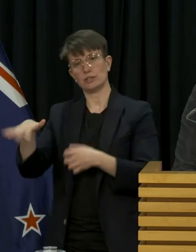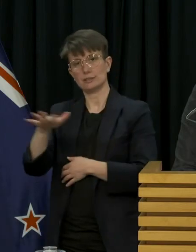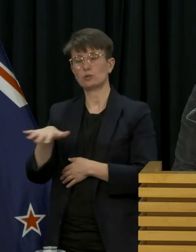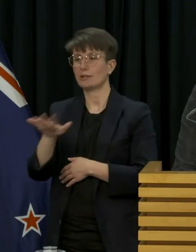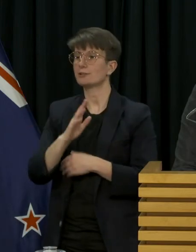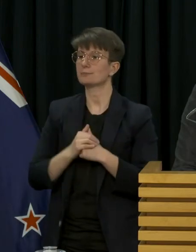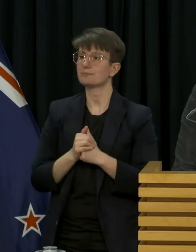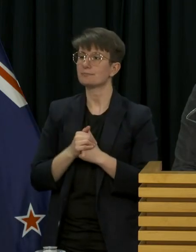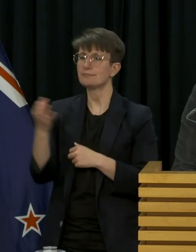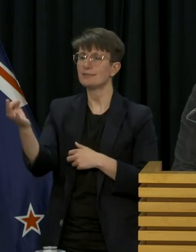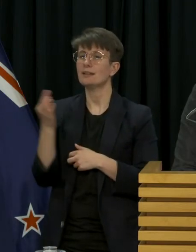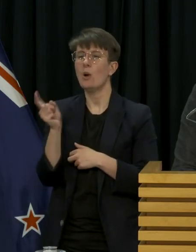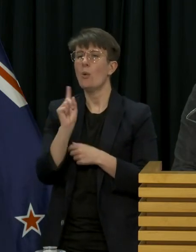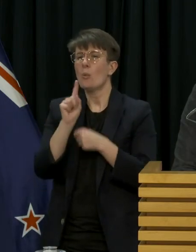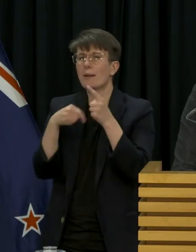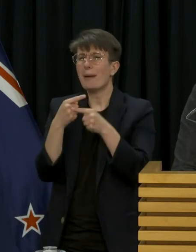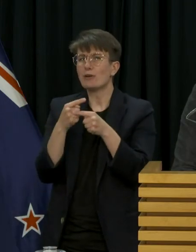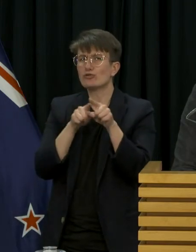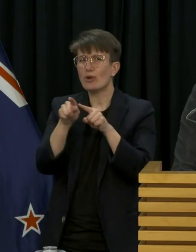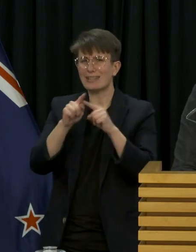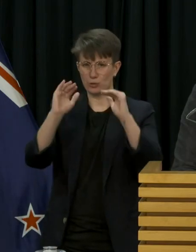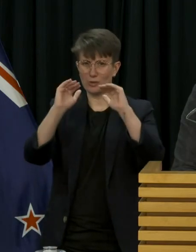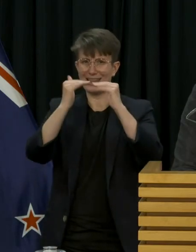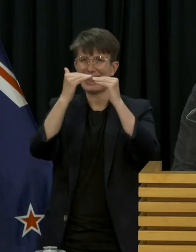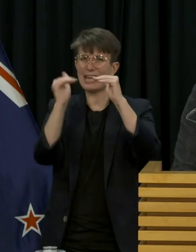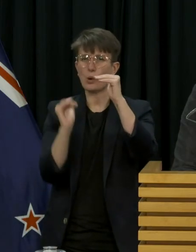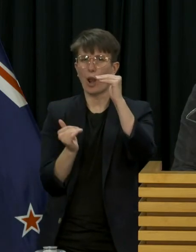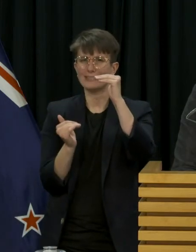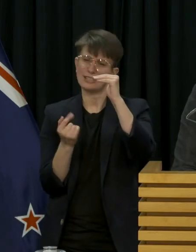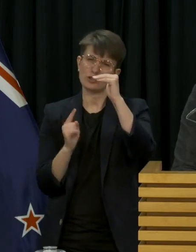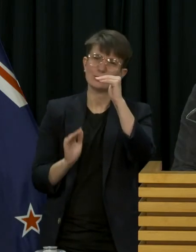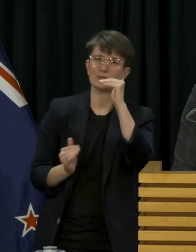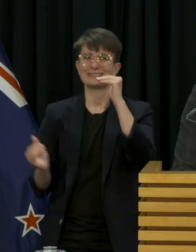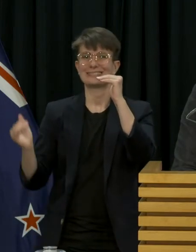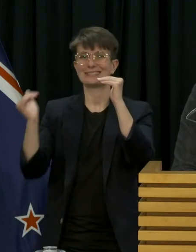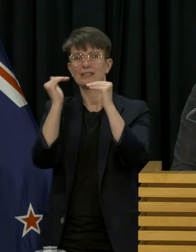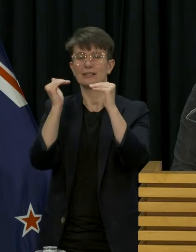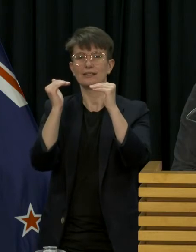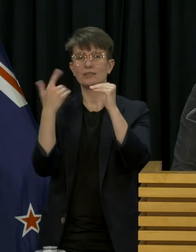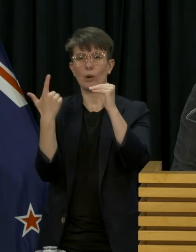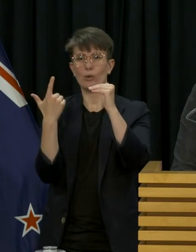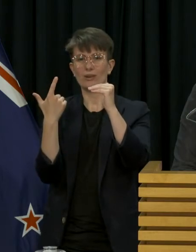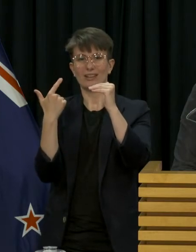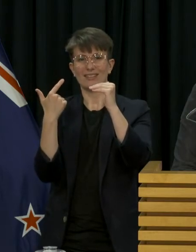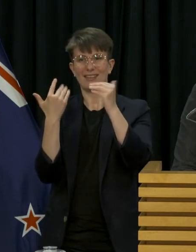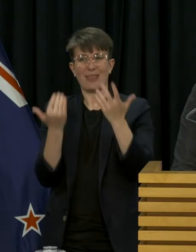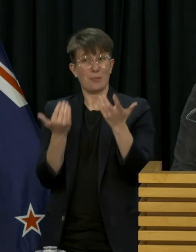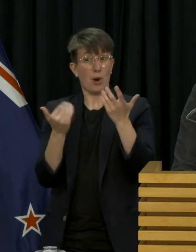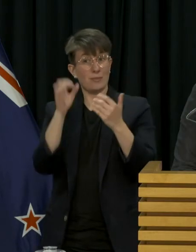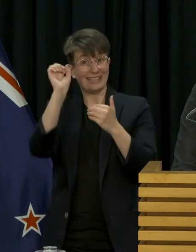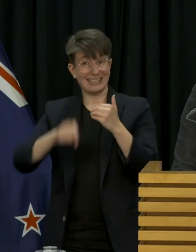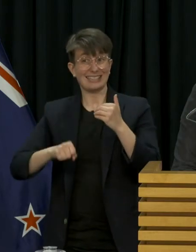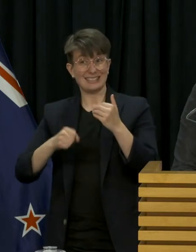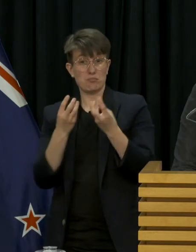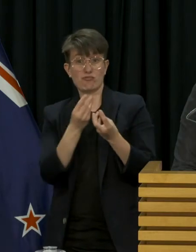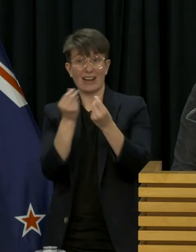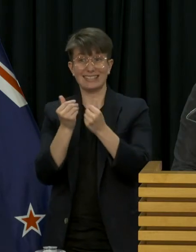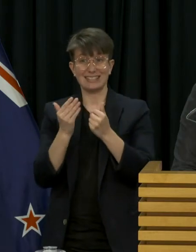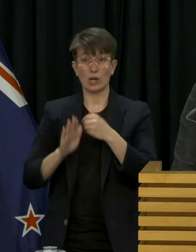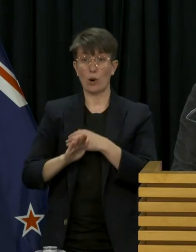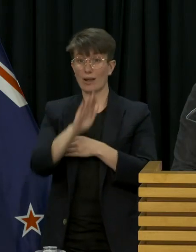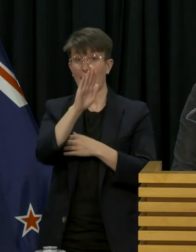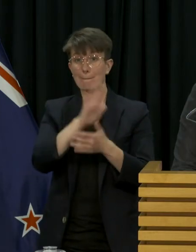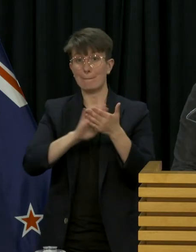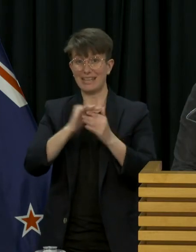Address the inequality specifically, because those asset prices are going up, that the haves have more, the have-nots have less. So why is there not more